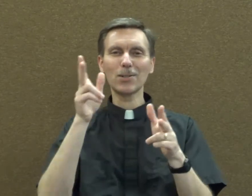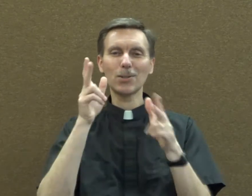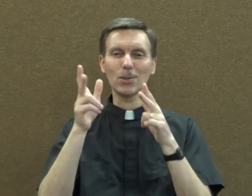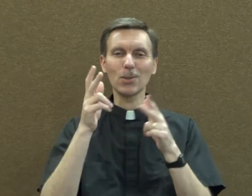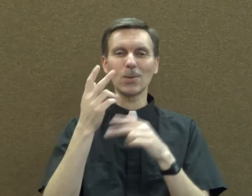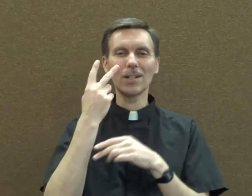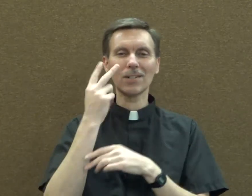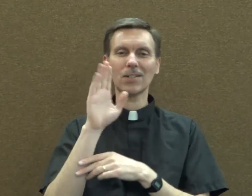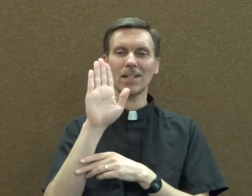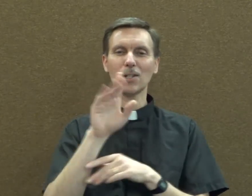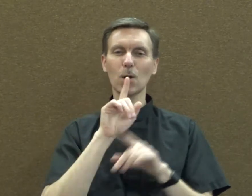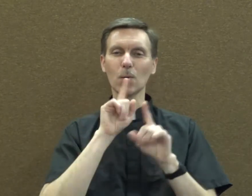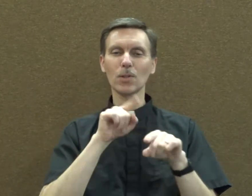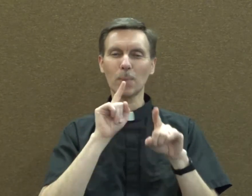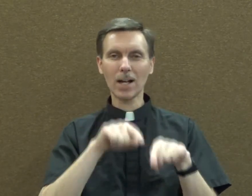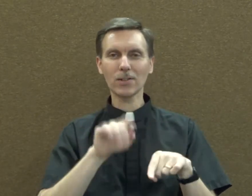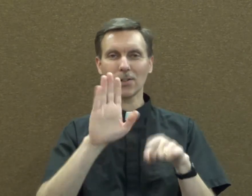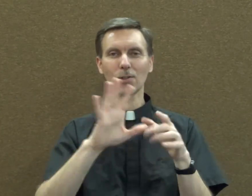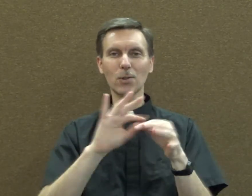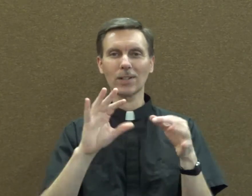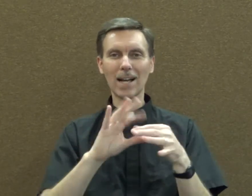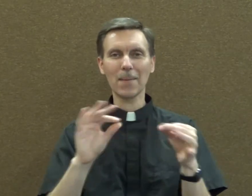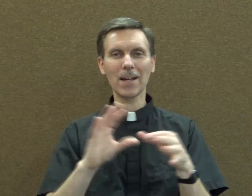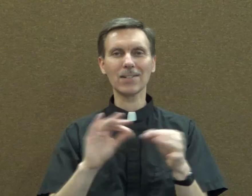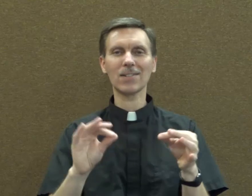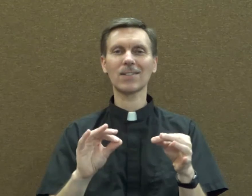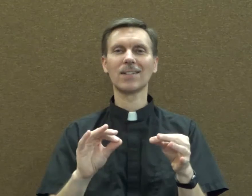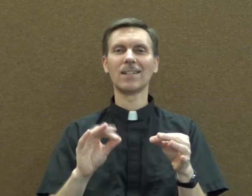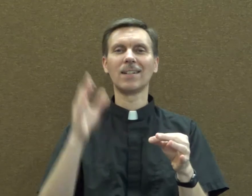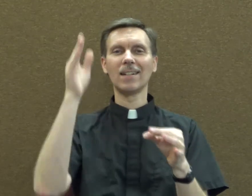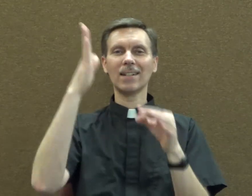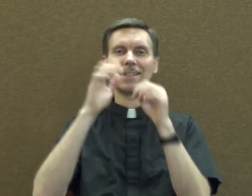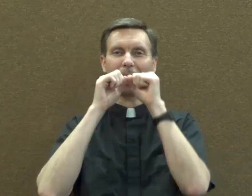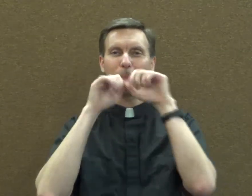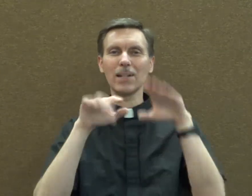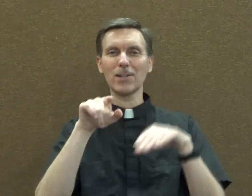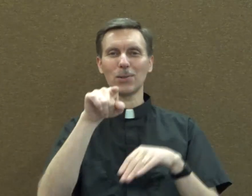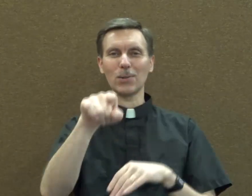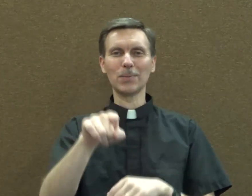to see your responses, your comments. God bless you.